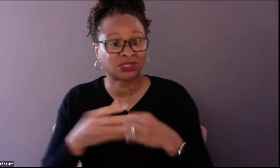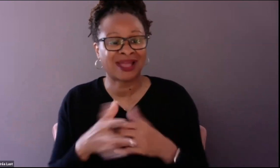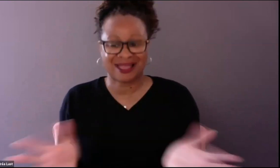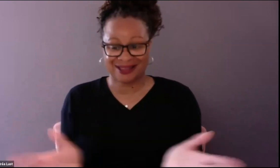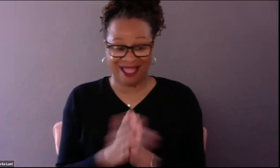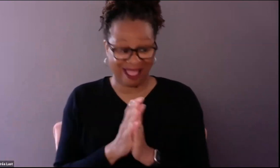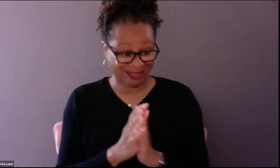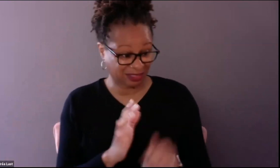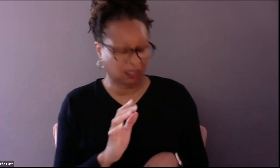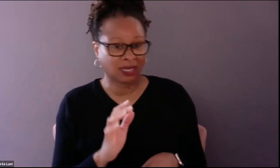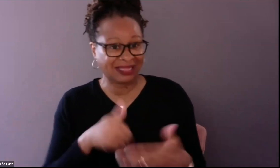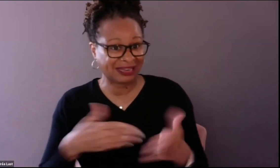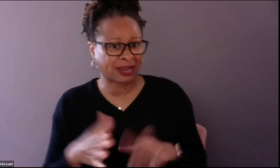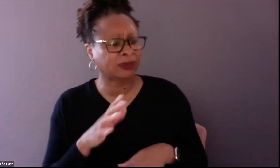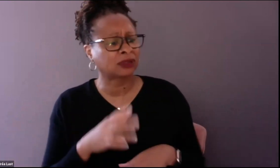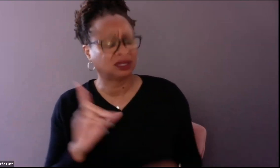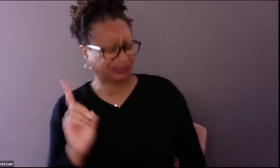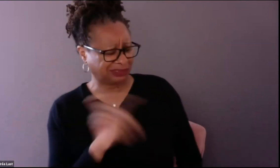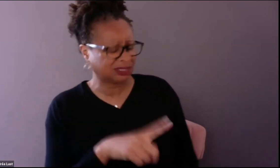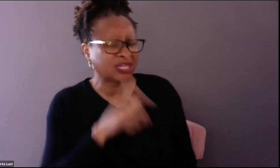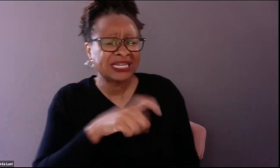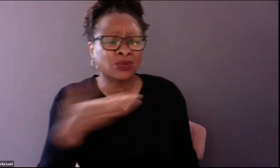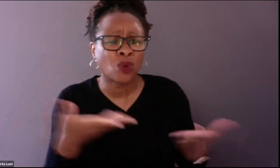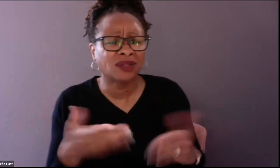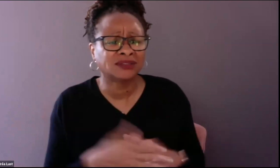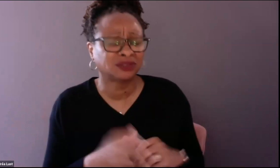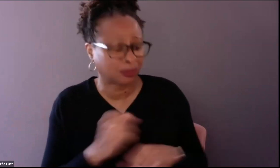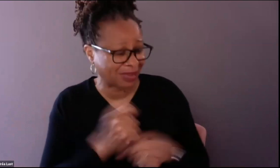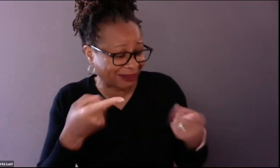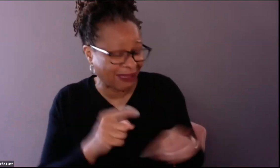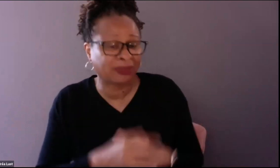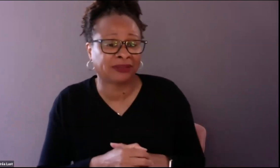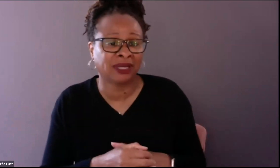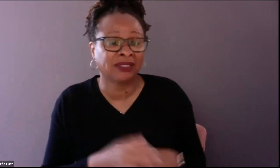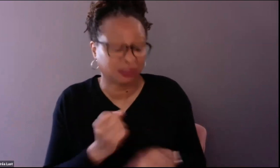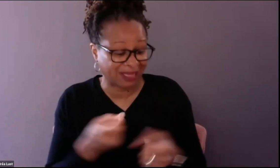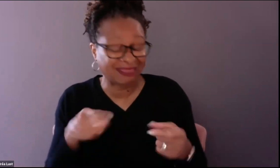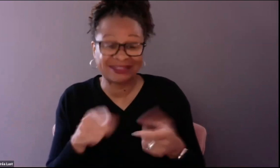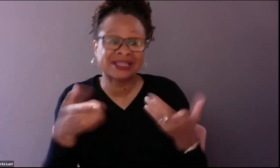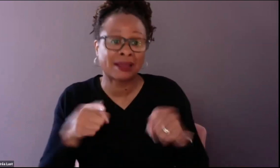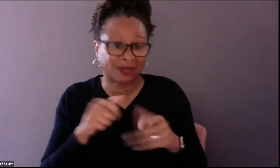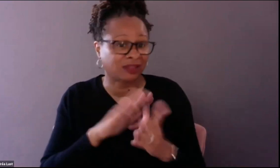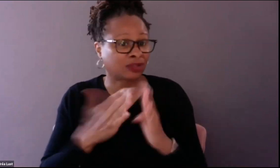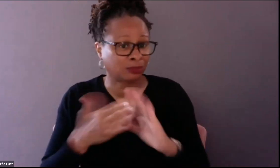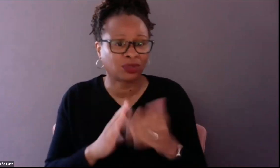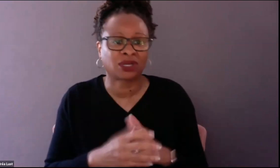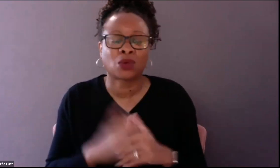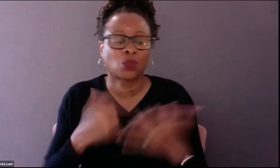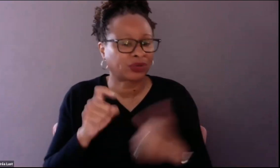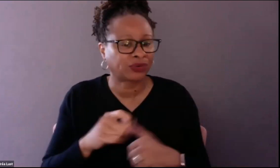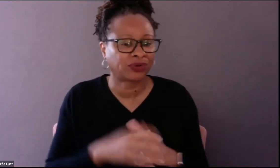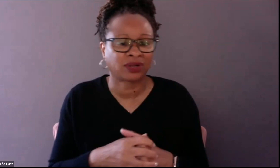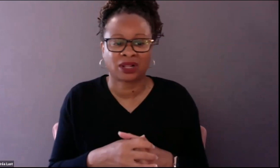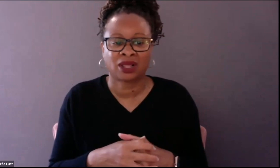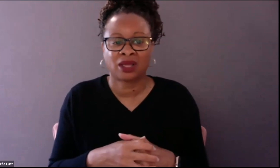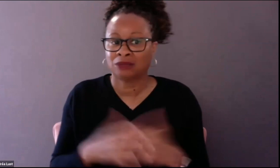what do they need? What do they need to execute community mobility rituals in their community? Just in case Dr.